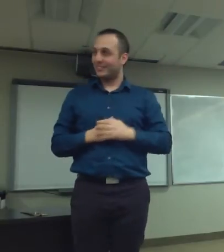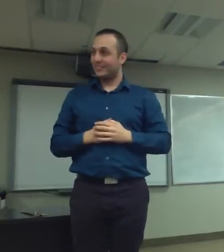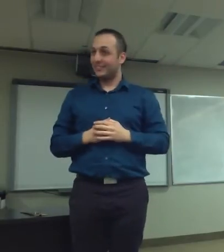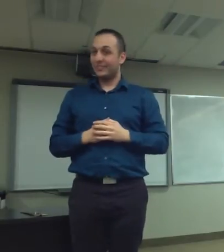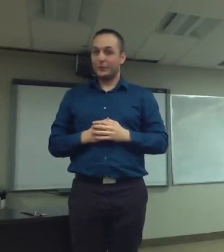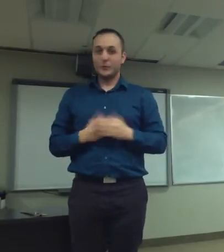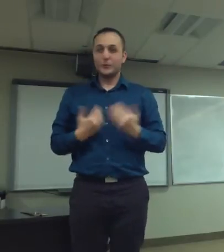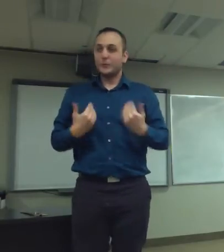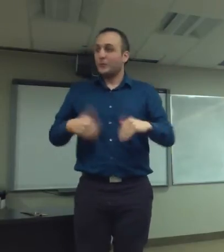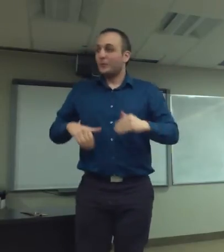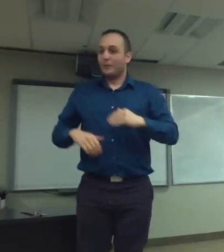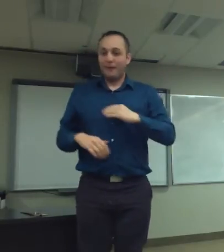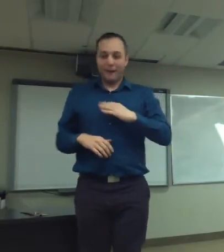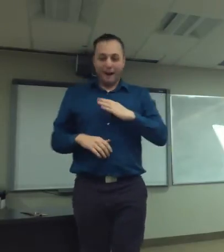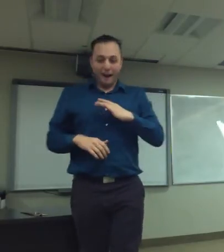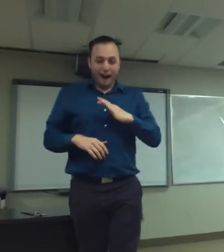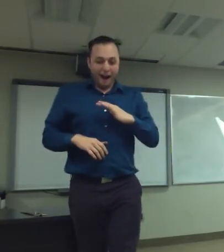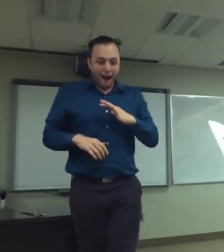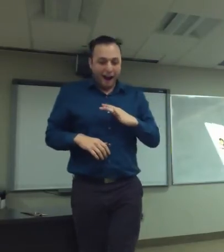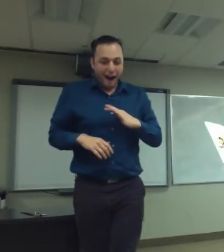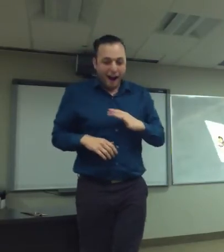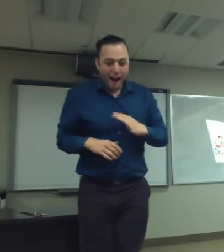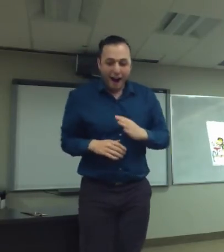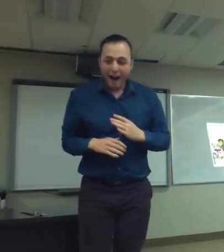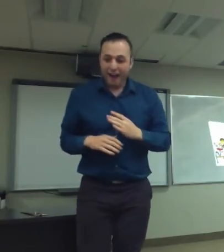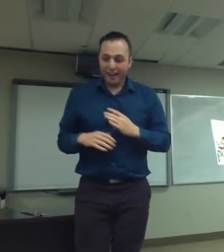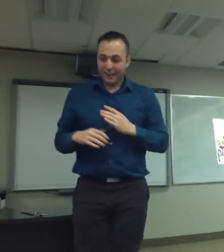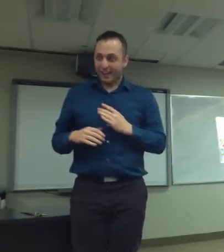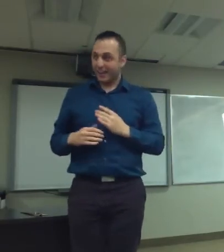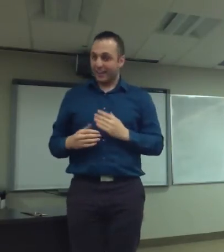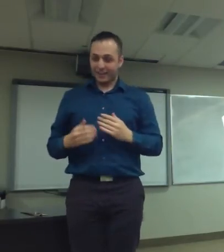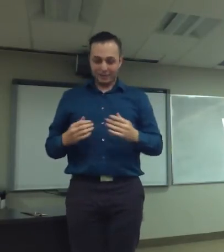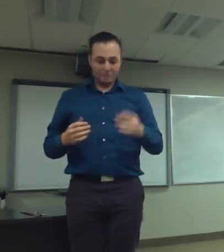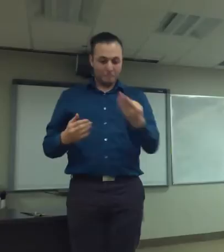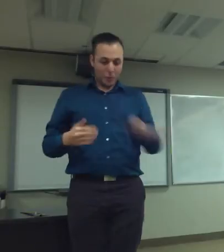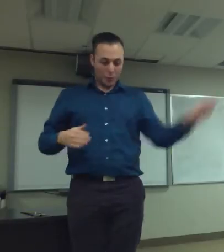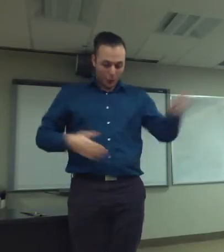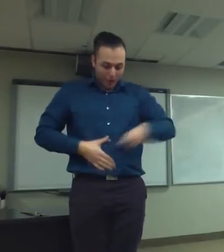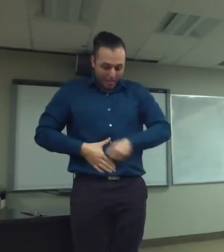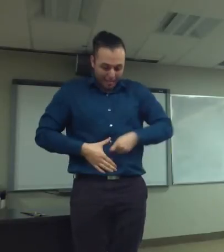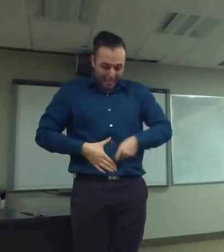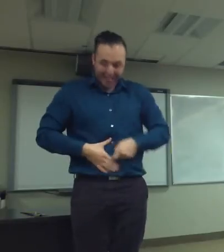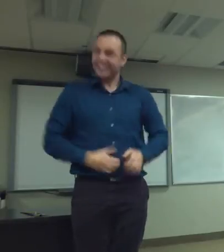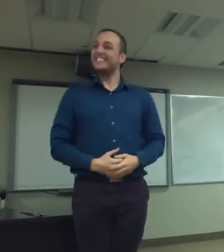And that was so pretty. She colored her belly button blue.